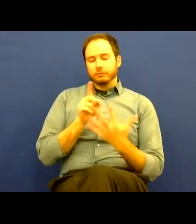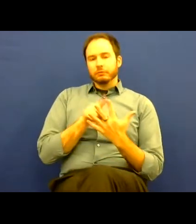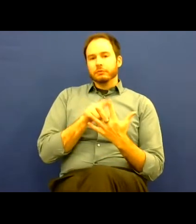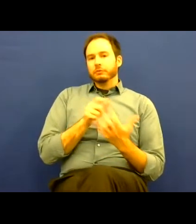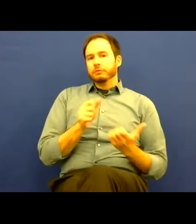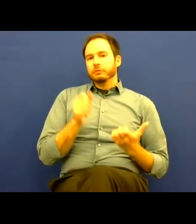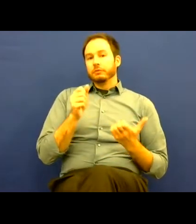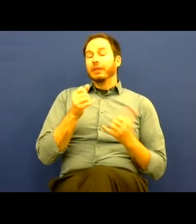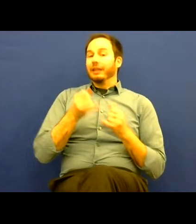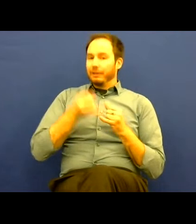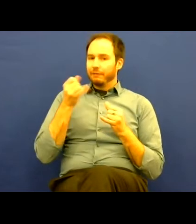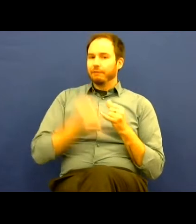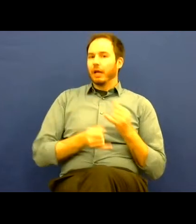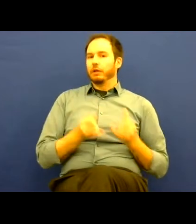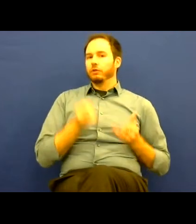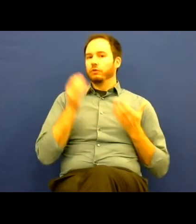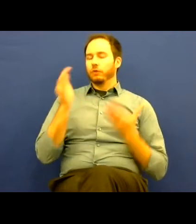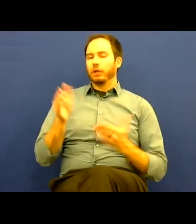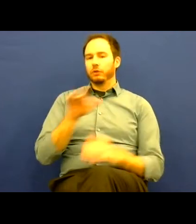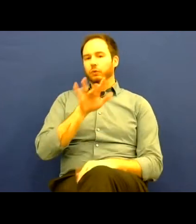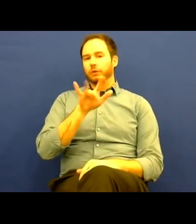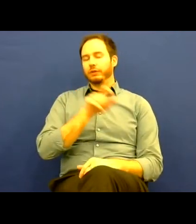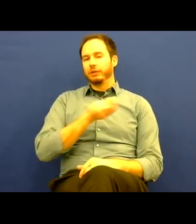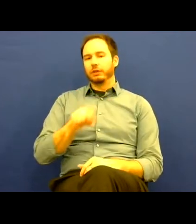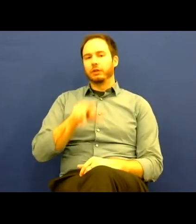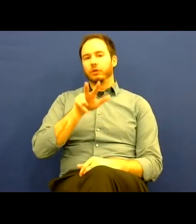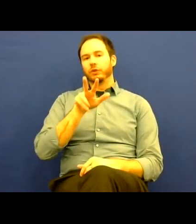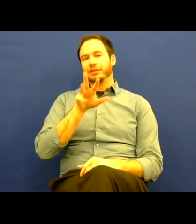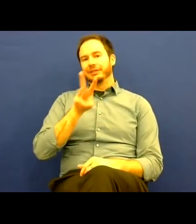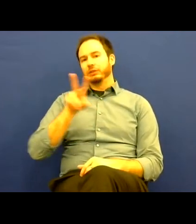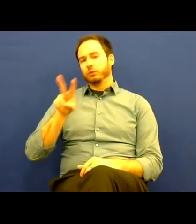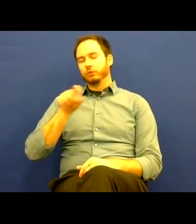members, I have the final resolution number